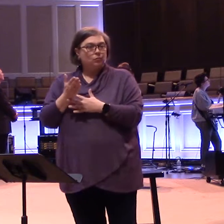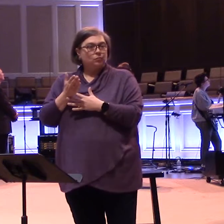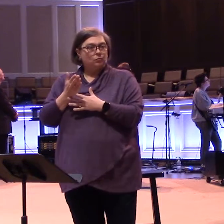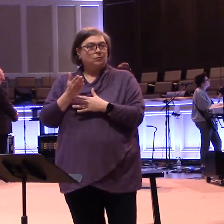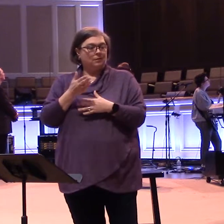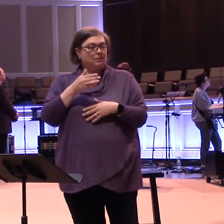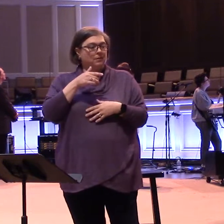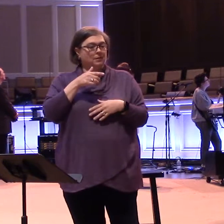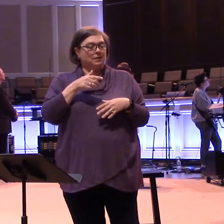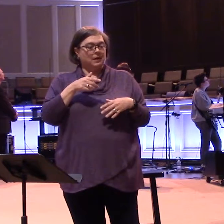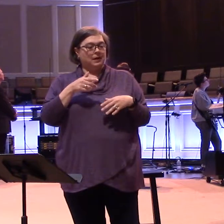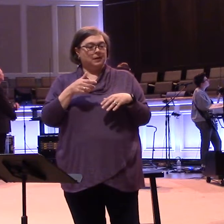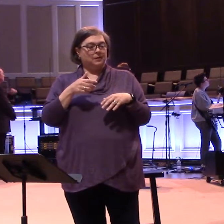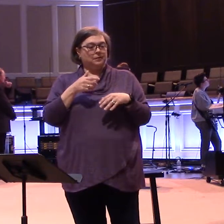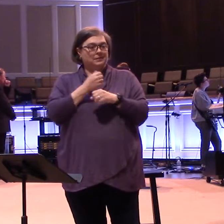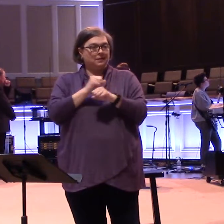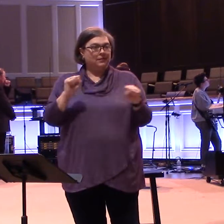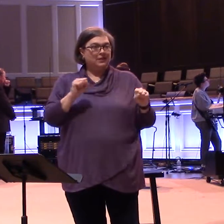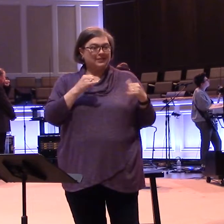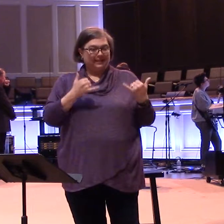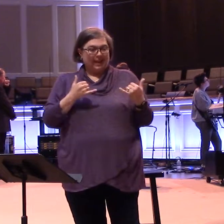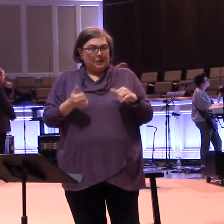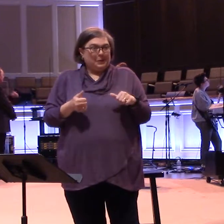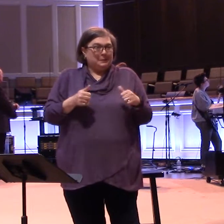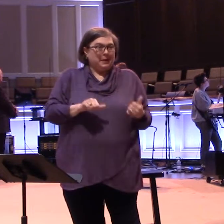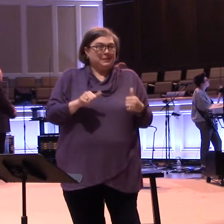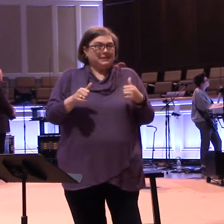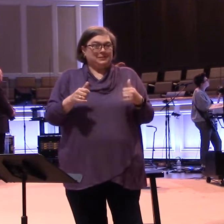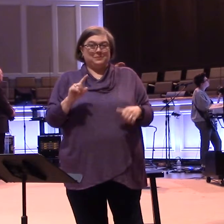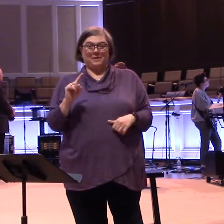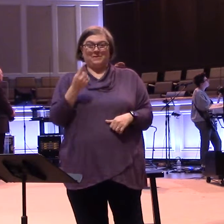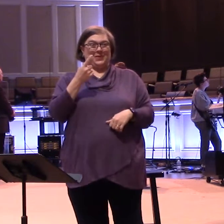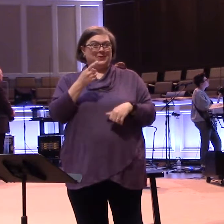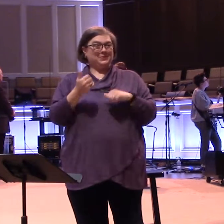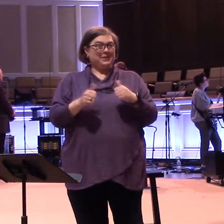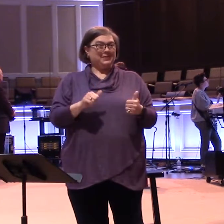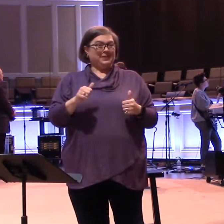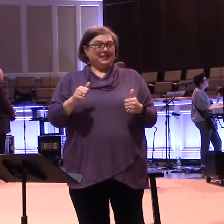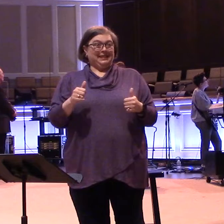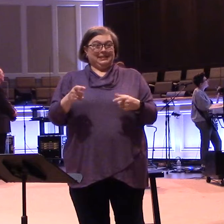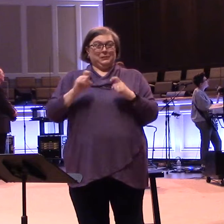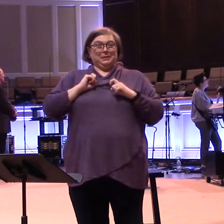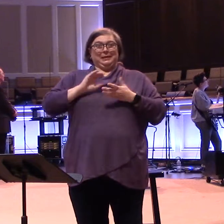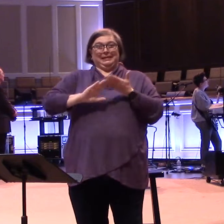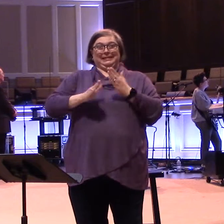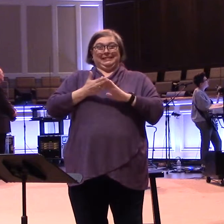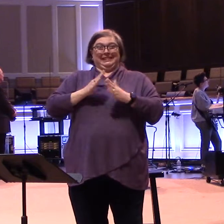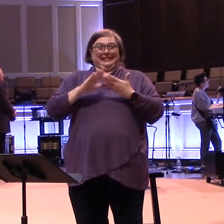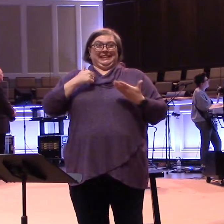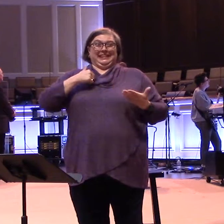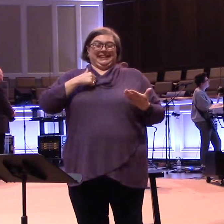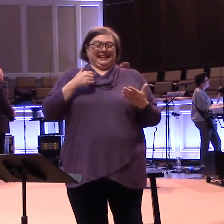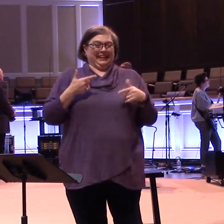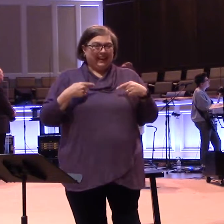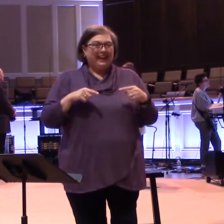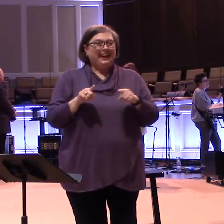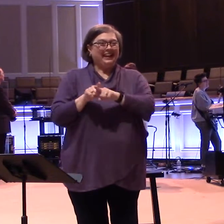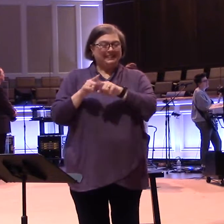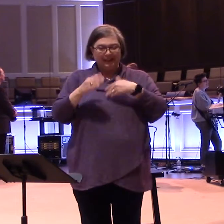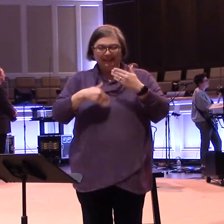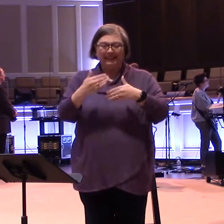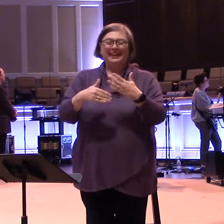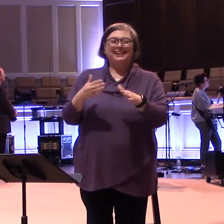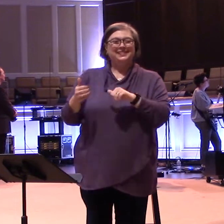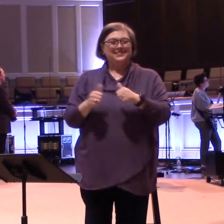honor and privilege of baptizing them. This is my very first baptism, so give me a little bit of leeway if I mess it up. But what an example of